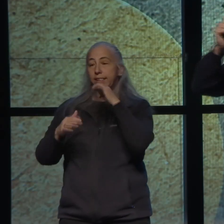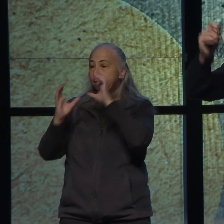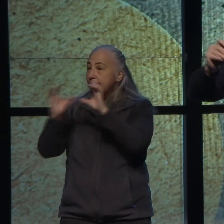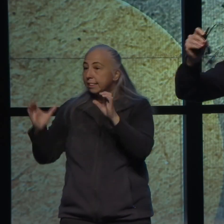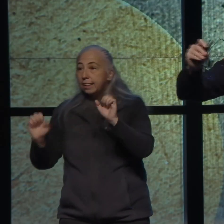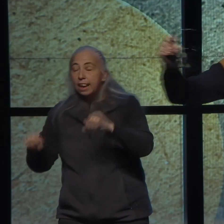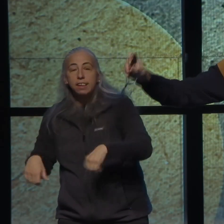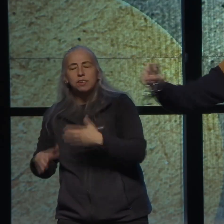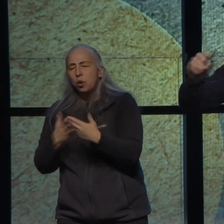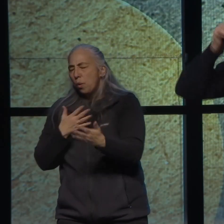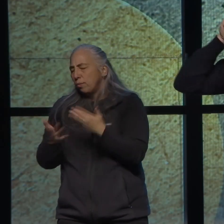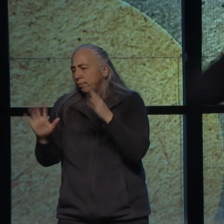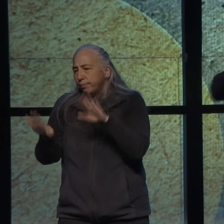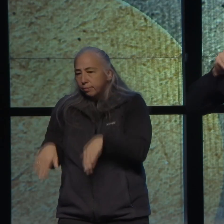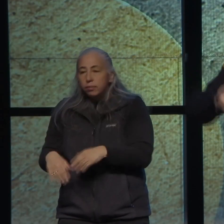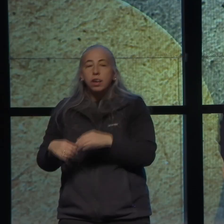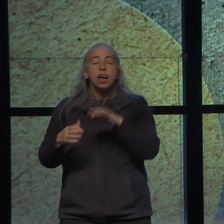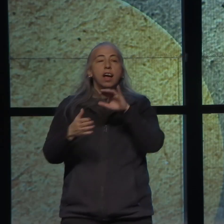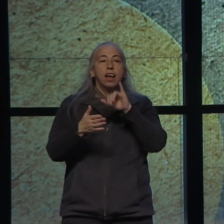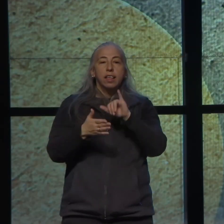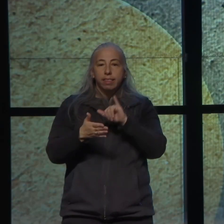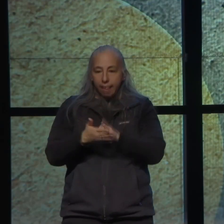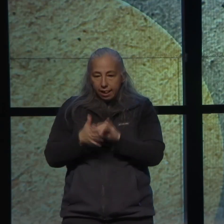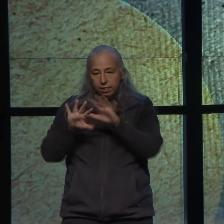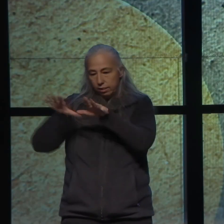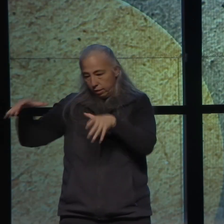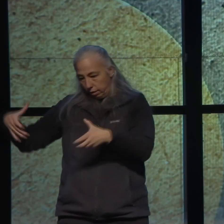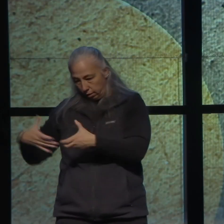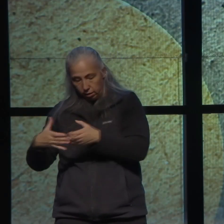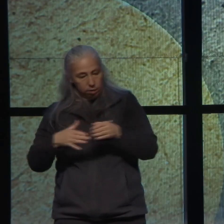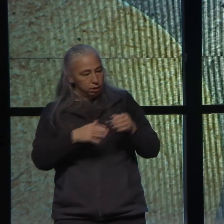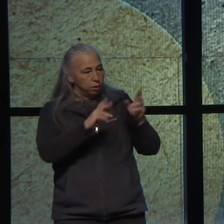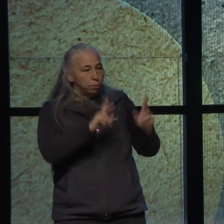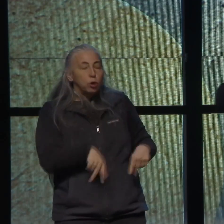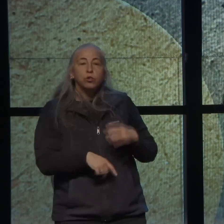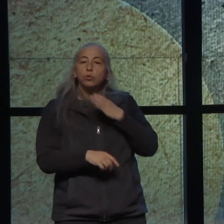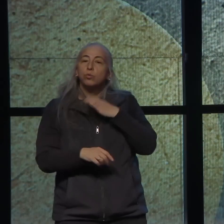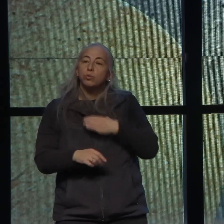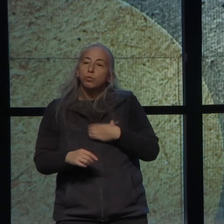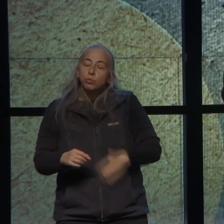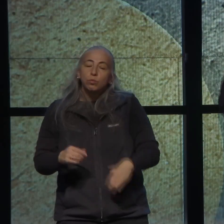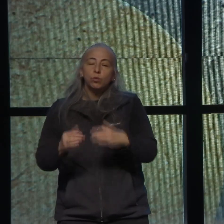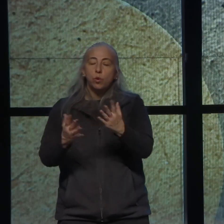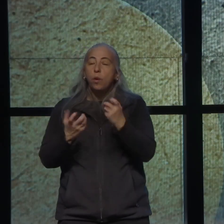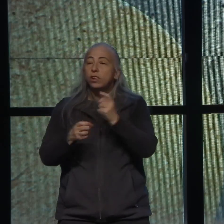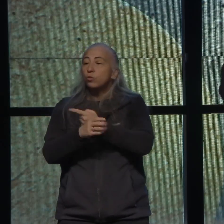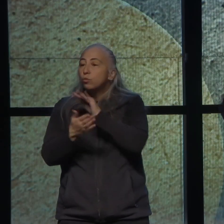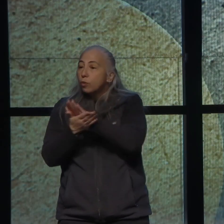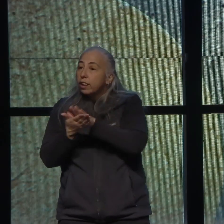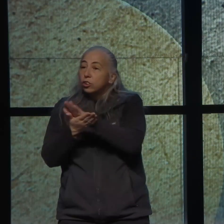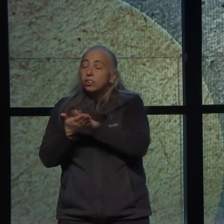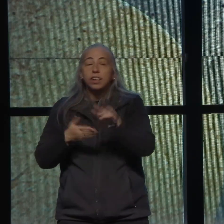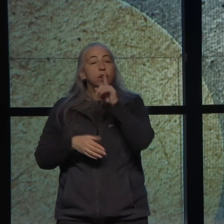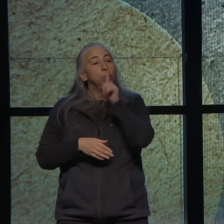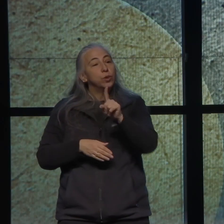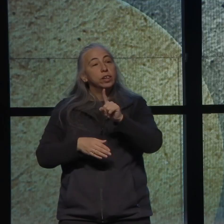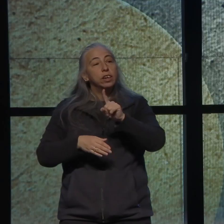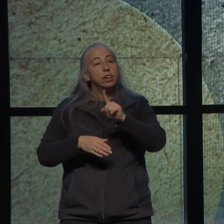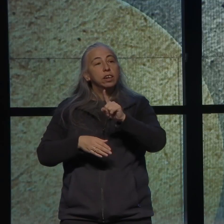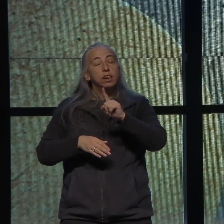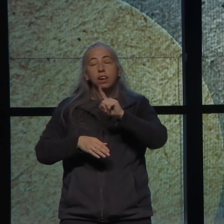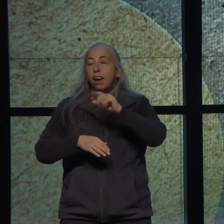to differentiate and other. That is the person who hungers and thirsts for righteousness. And there are not enough tables being set in churches